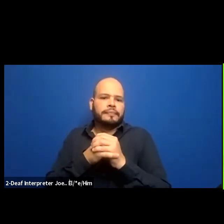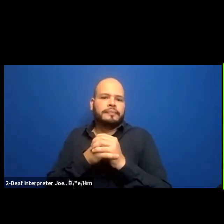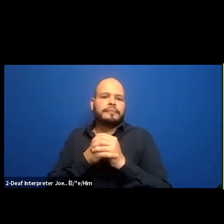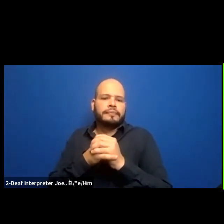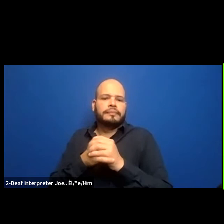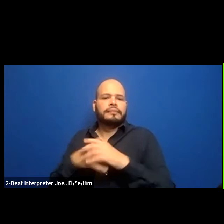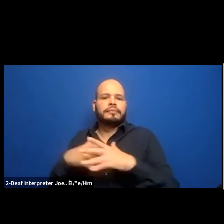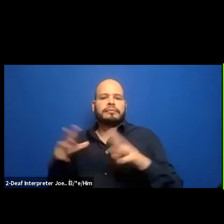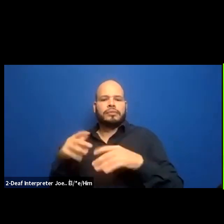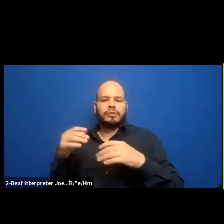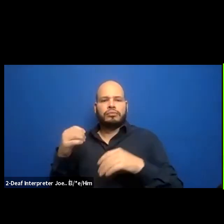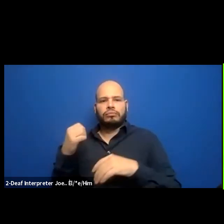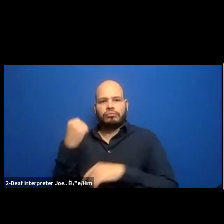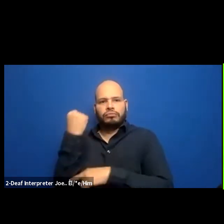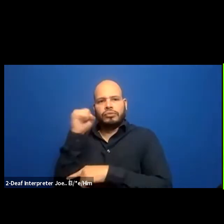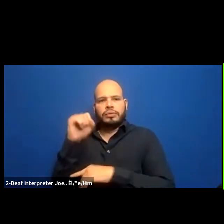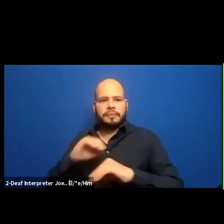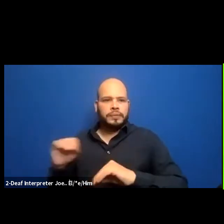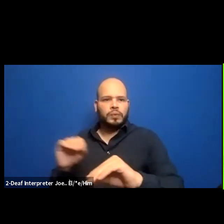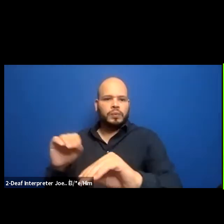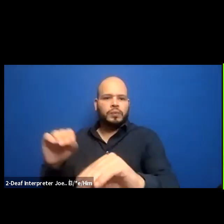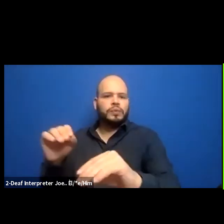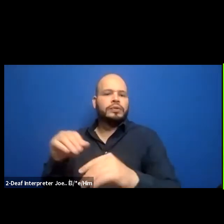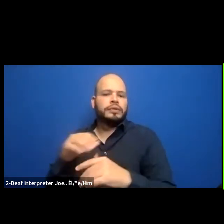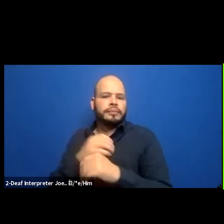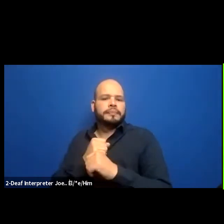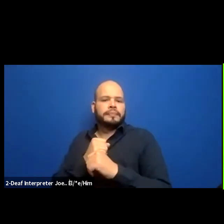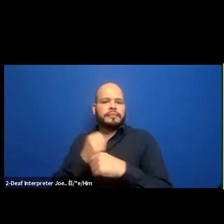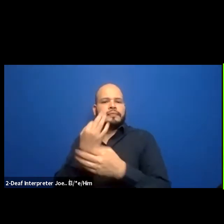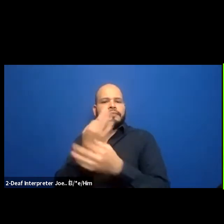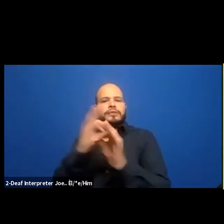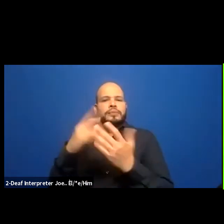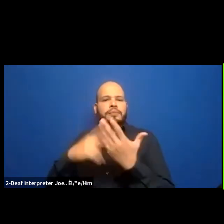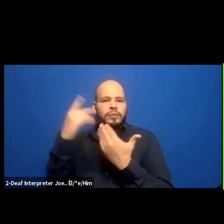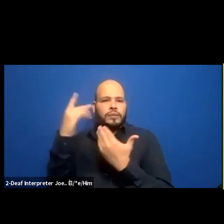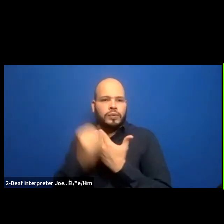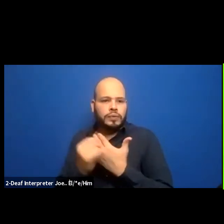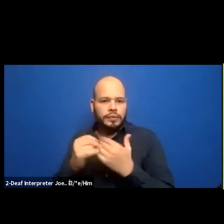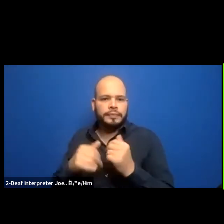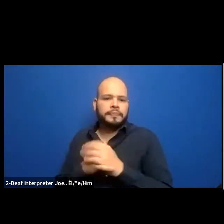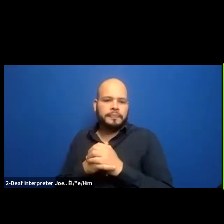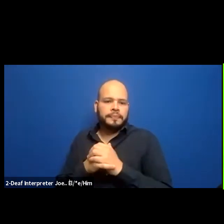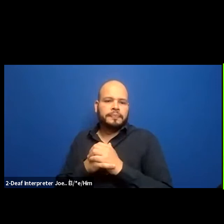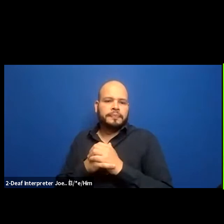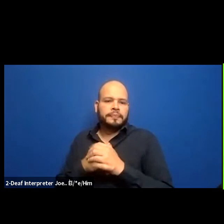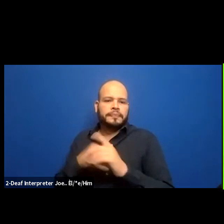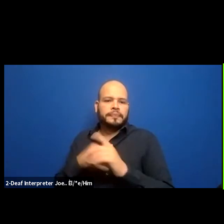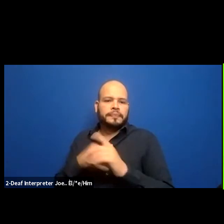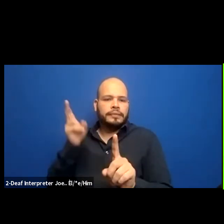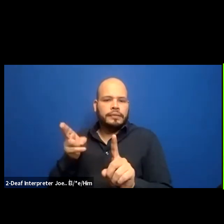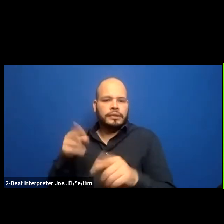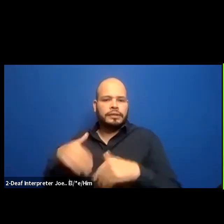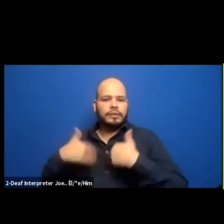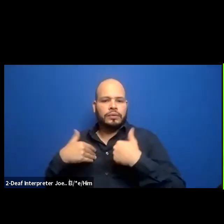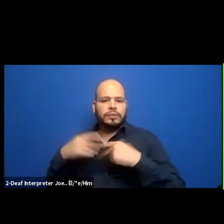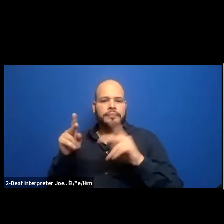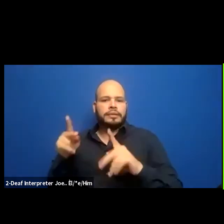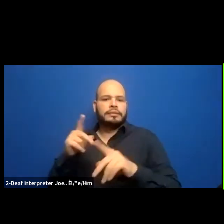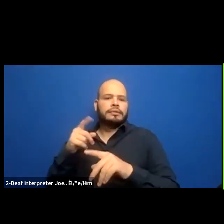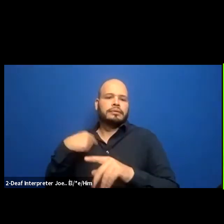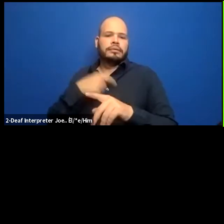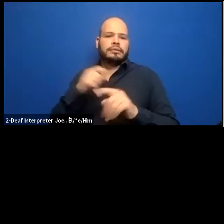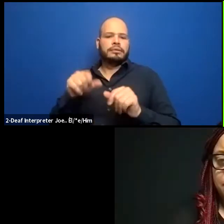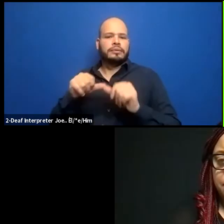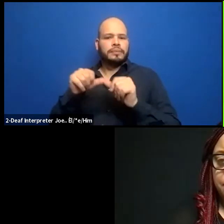people, right? We can go back to enslavement, where young bodies were literally running off plantations